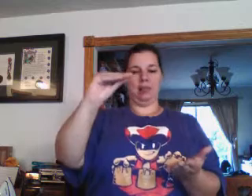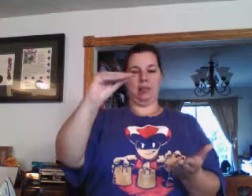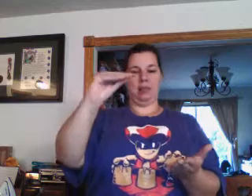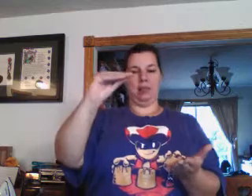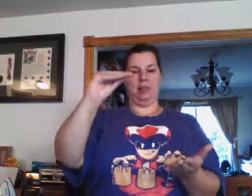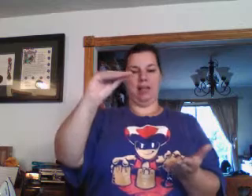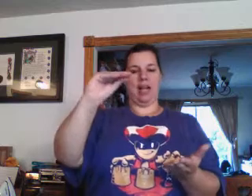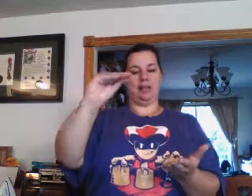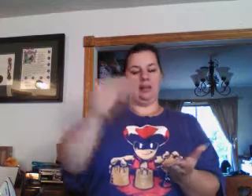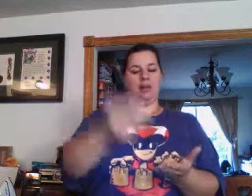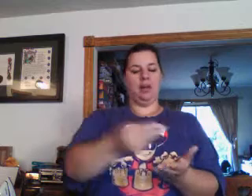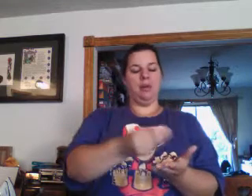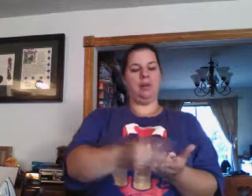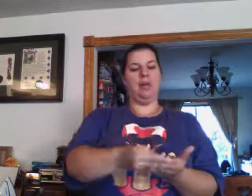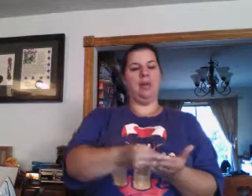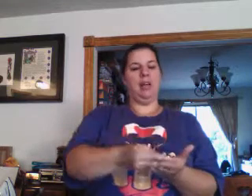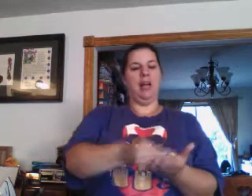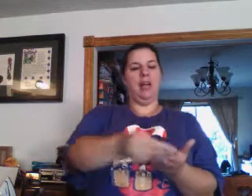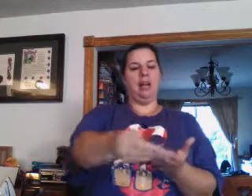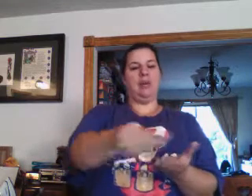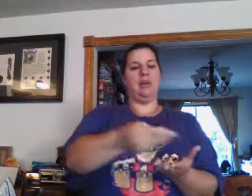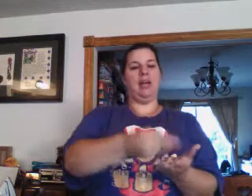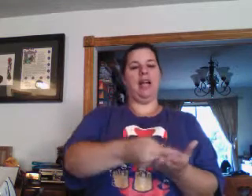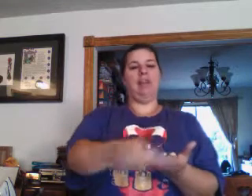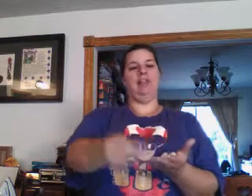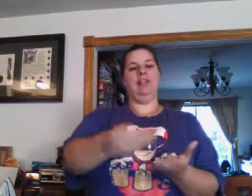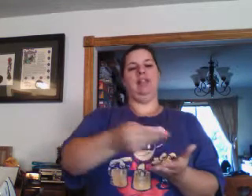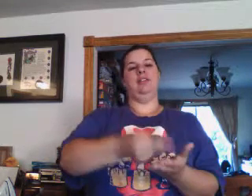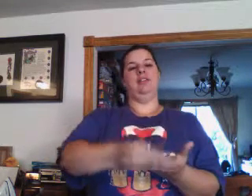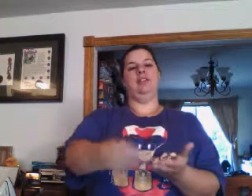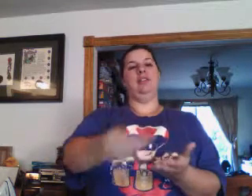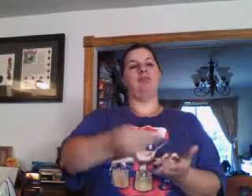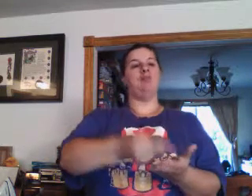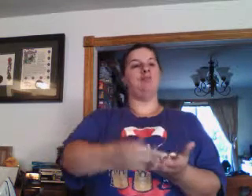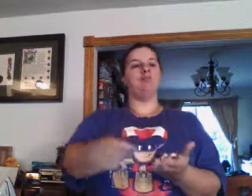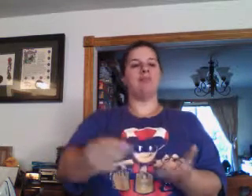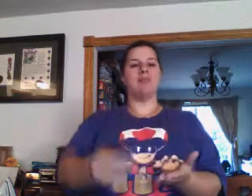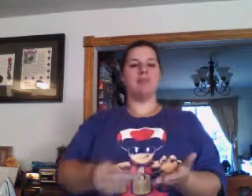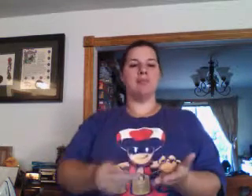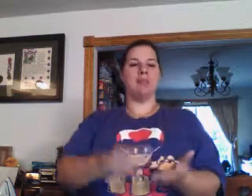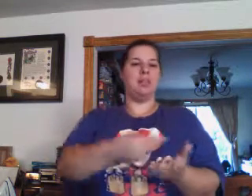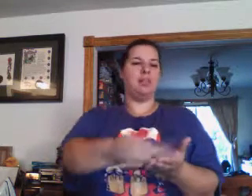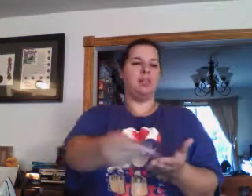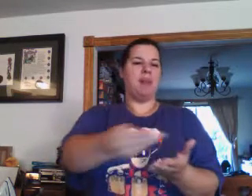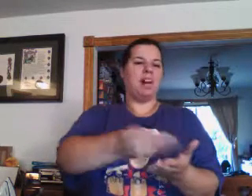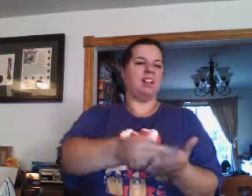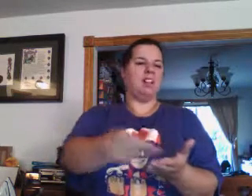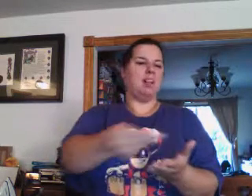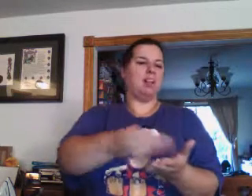going to be a flat 0. And you're going to hand money to someone. Just buying stuff.